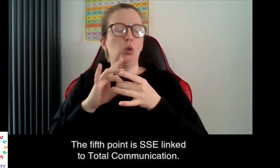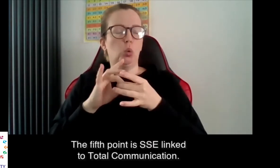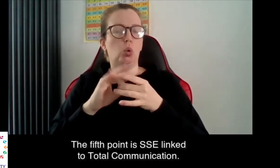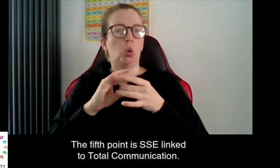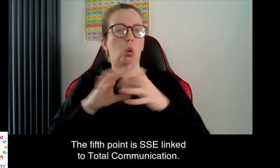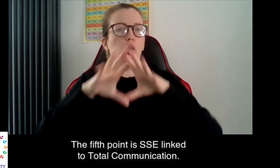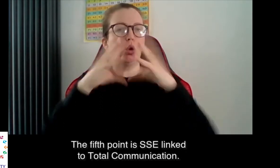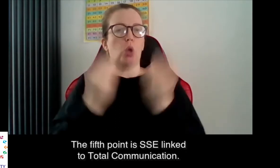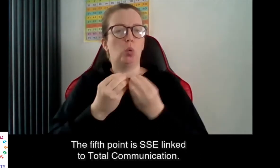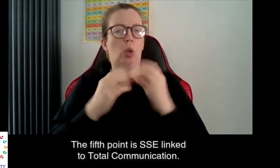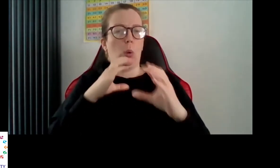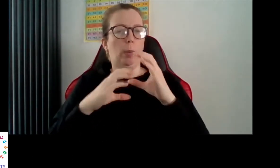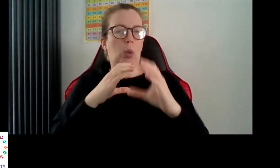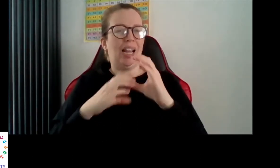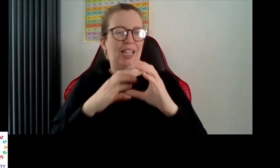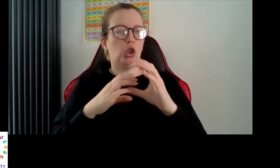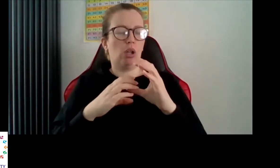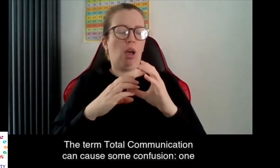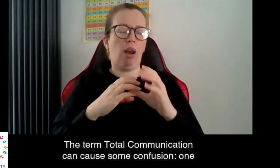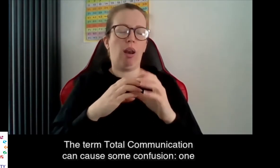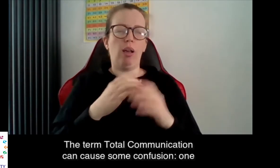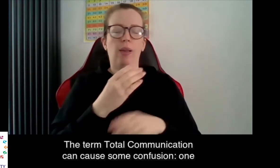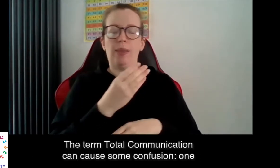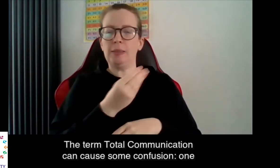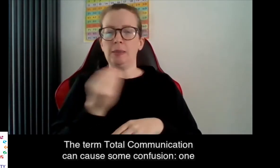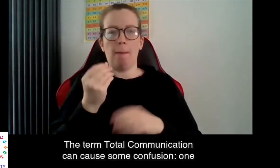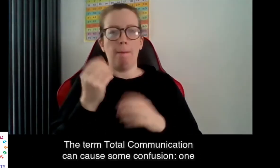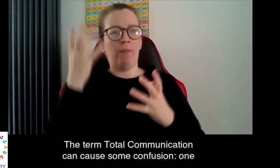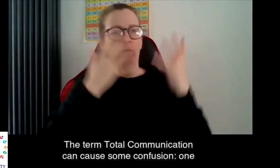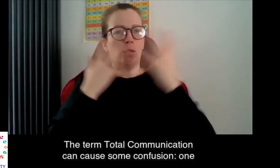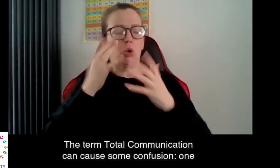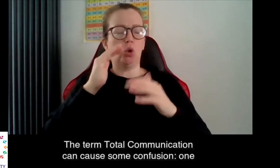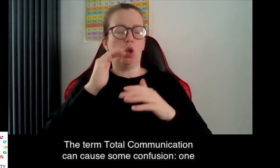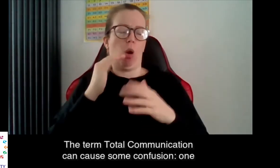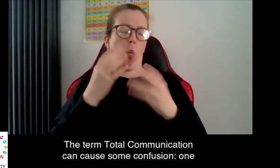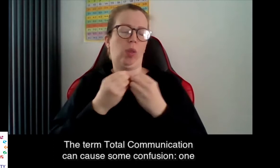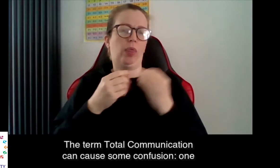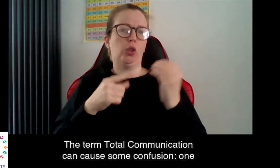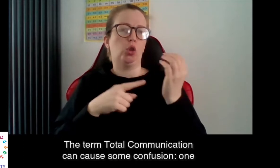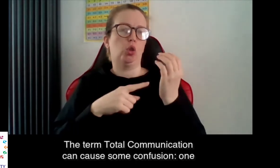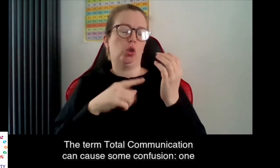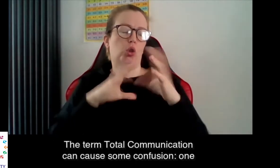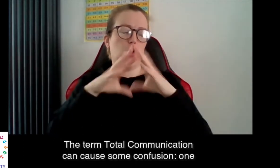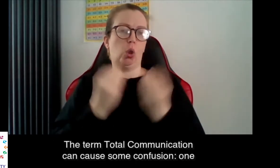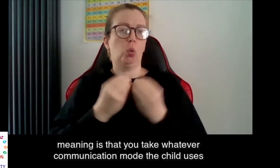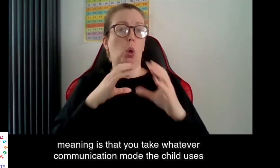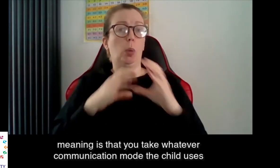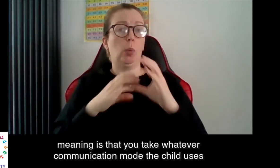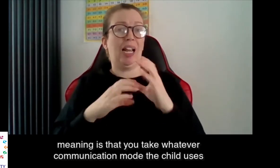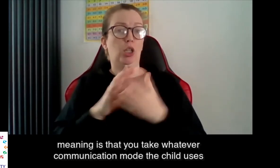total communication. The term total communication can cause some confusion. One meaning is that you